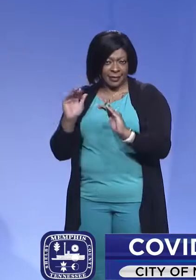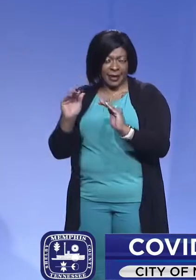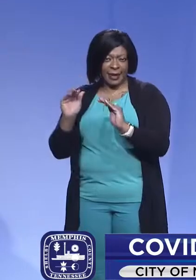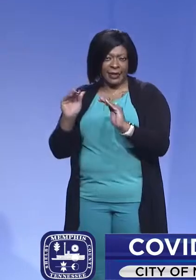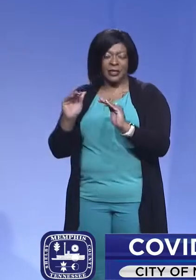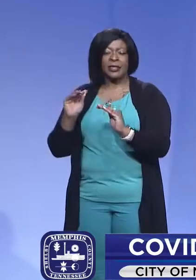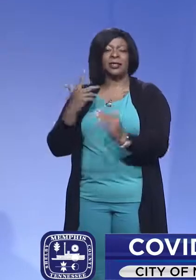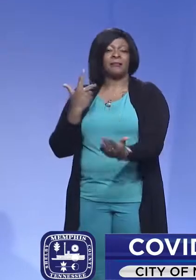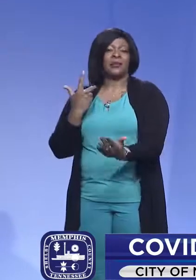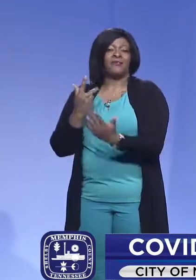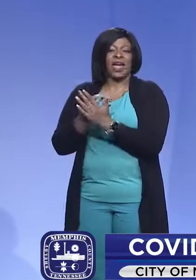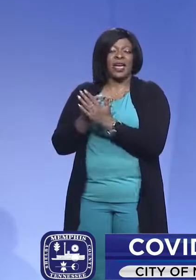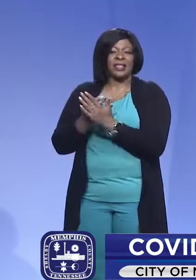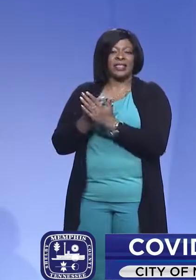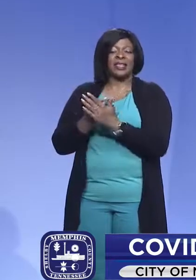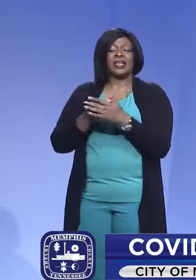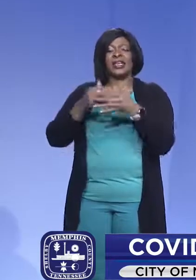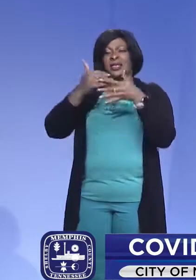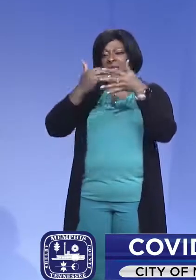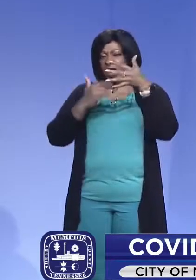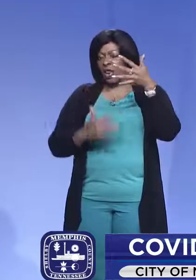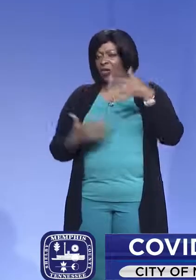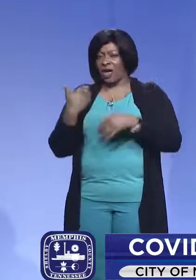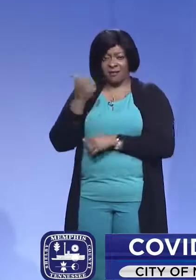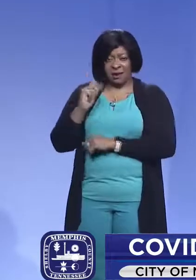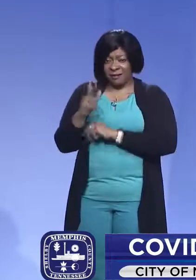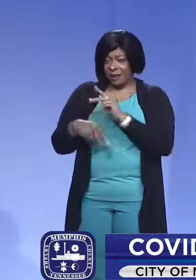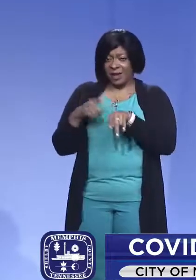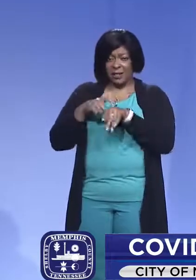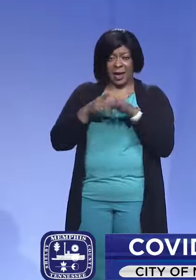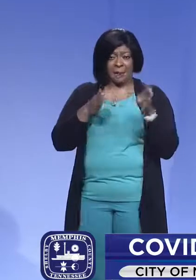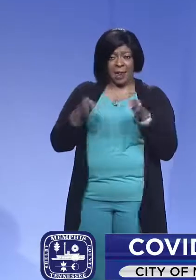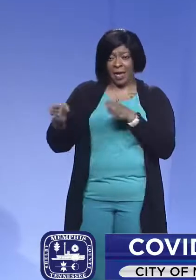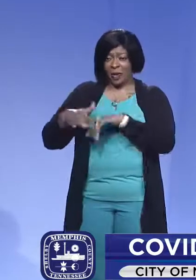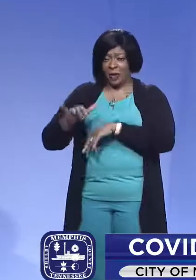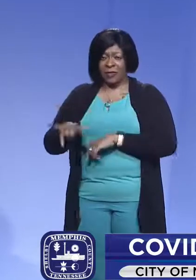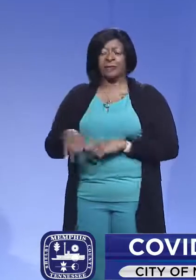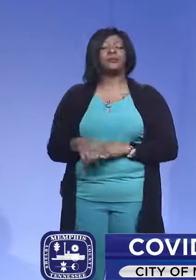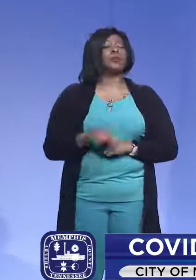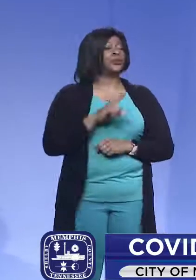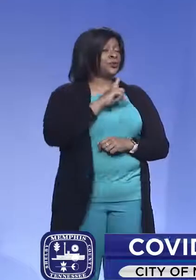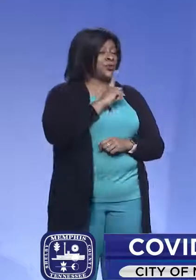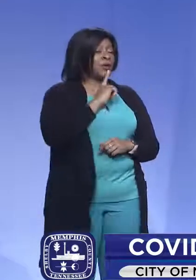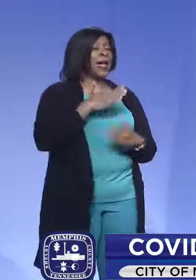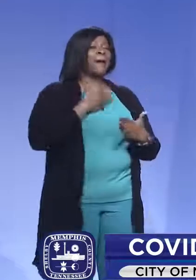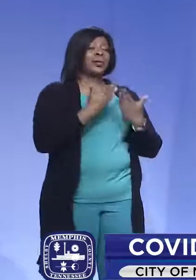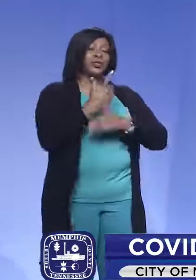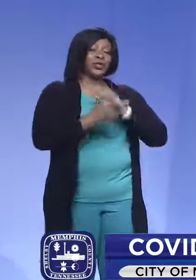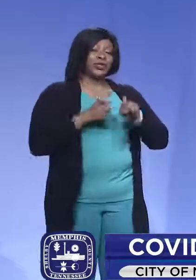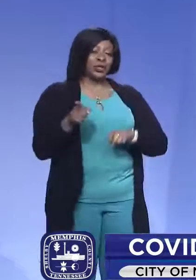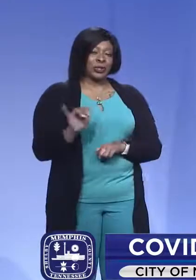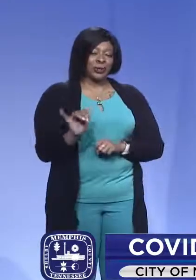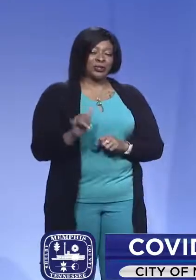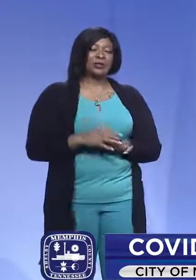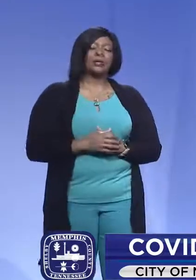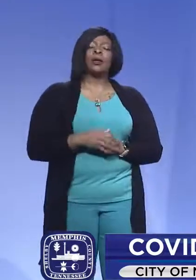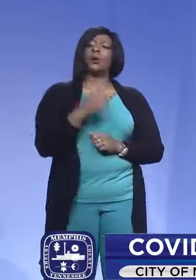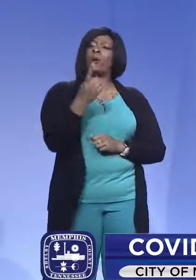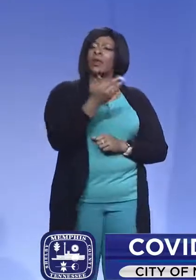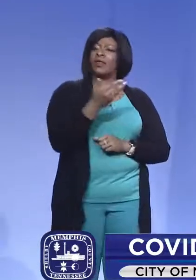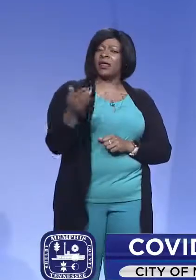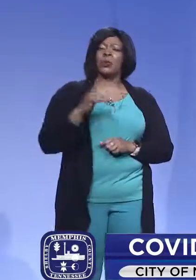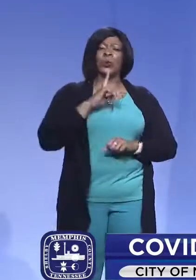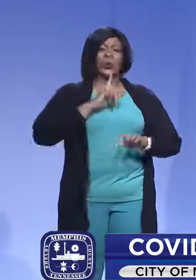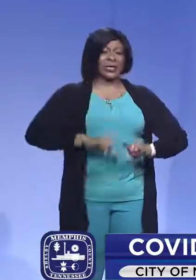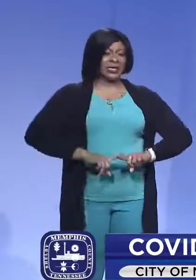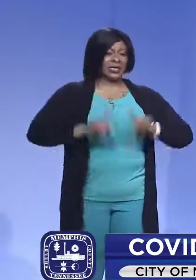to be vaccinated kind of down the line? Do you have any kind of timeline on that? Sure, and Happy New Year to you as well. The one thing that's really